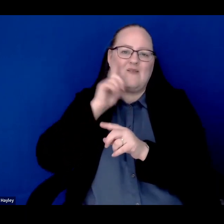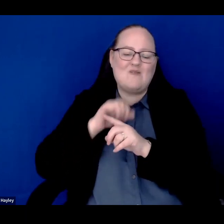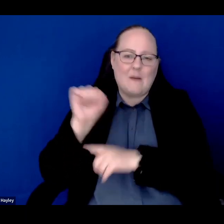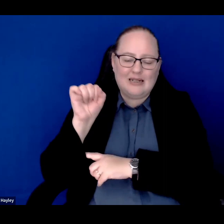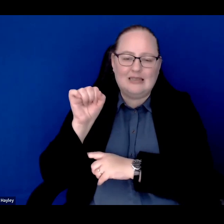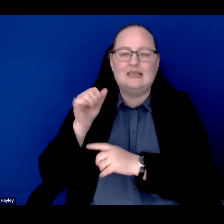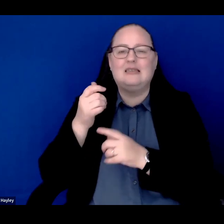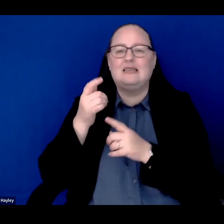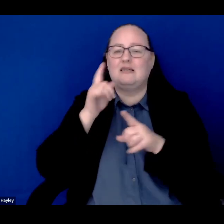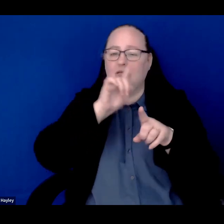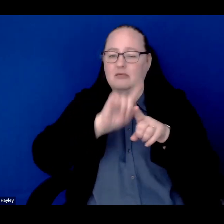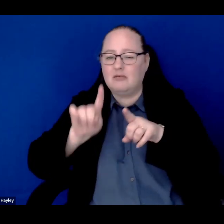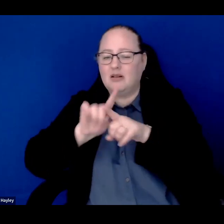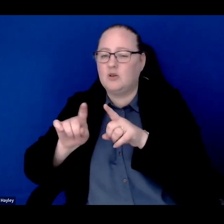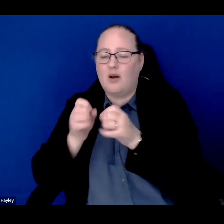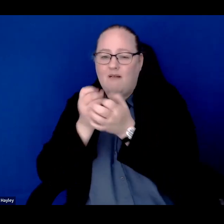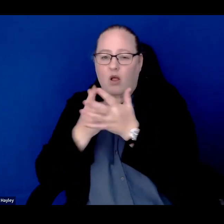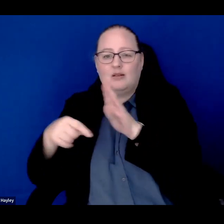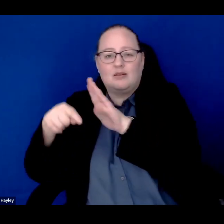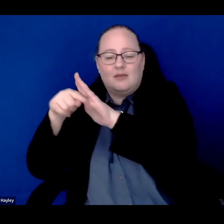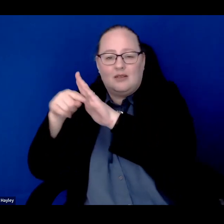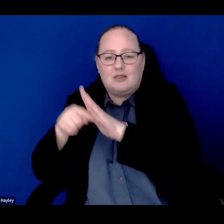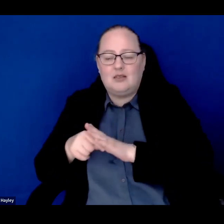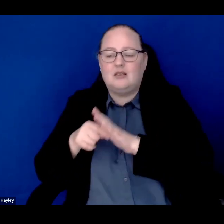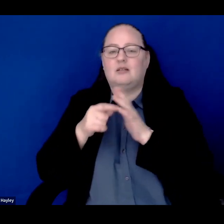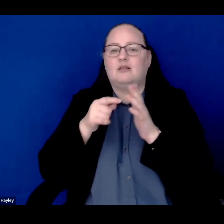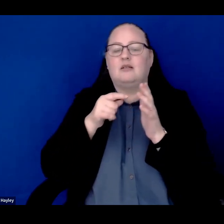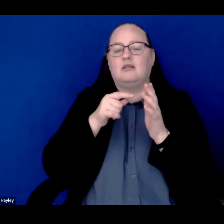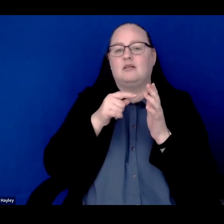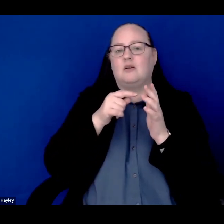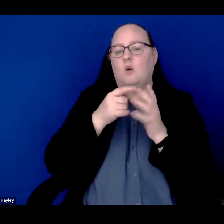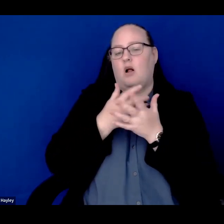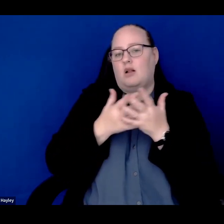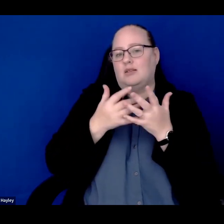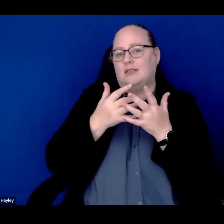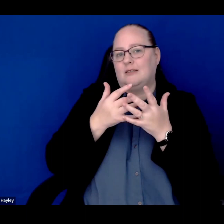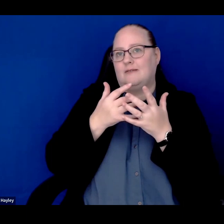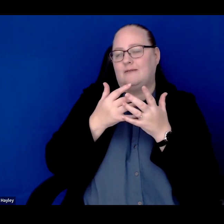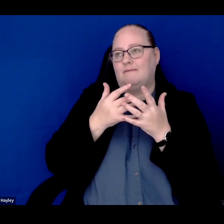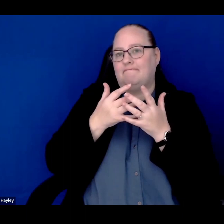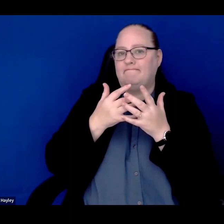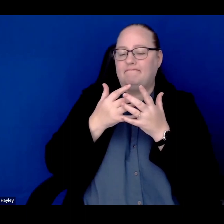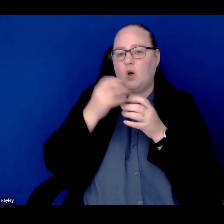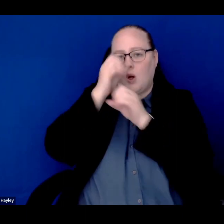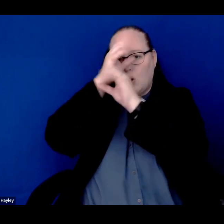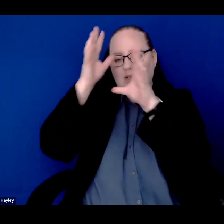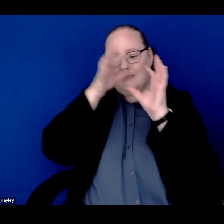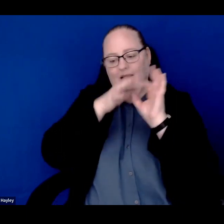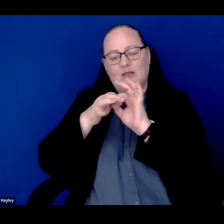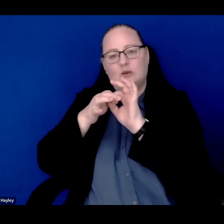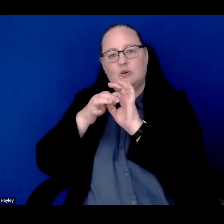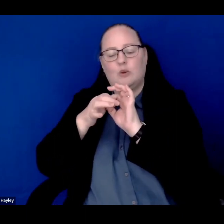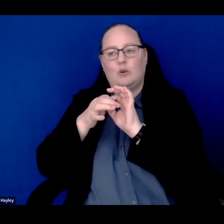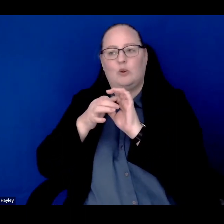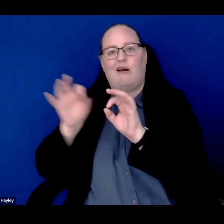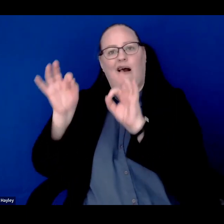of very counter ideological concept that's just you know, it's so when